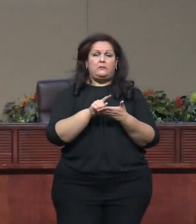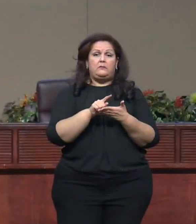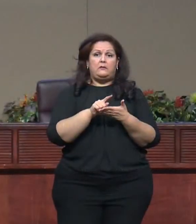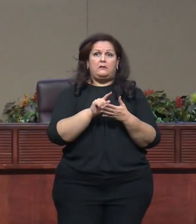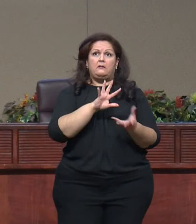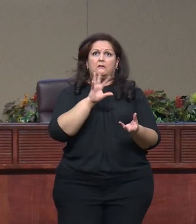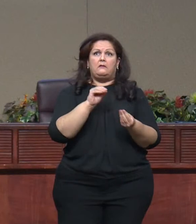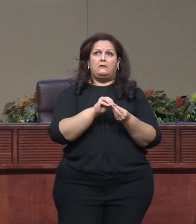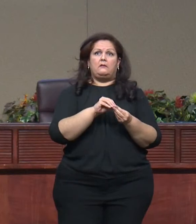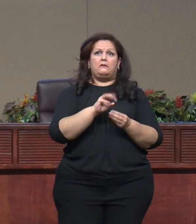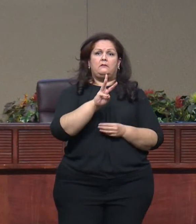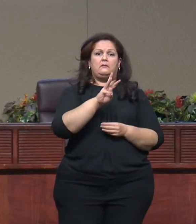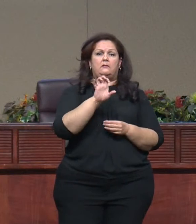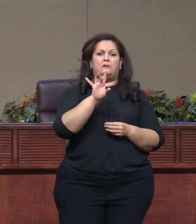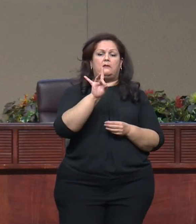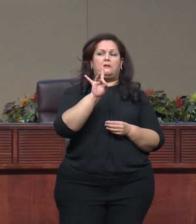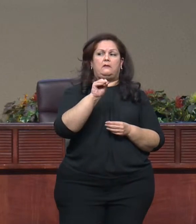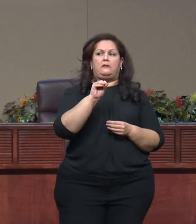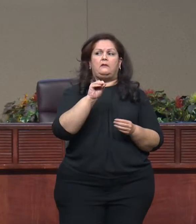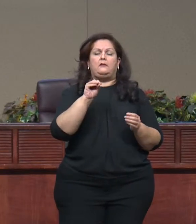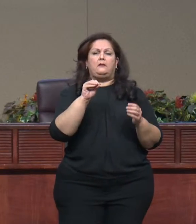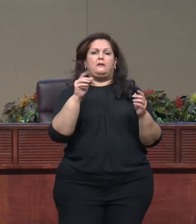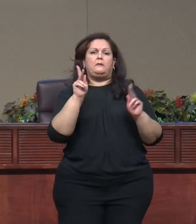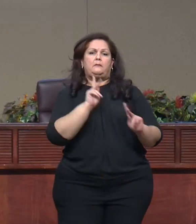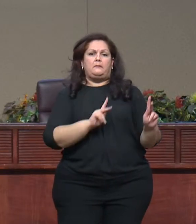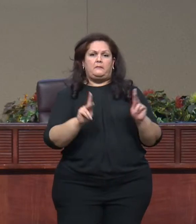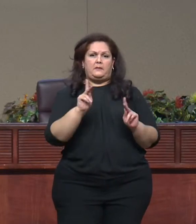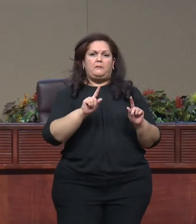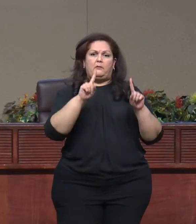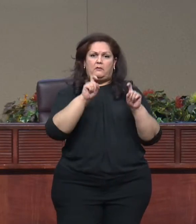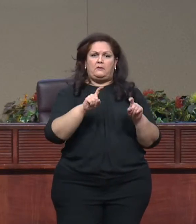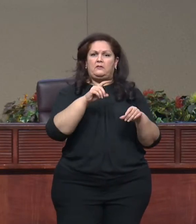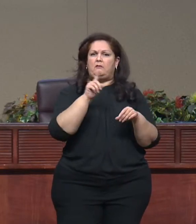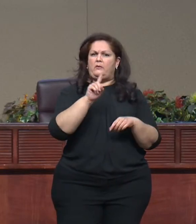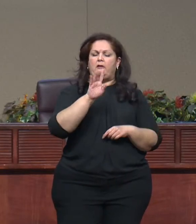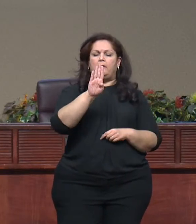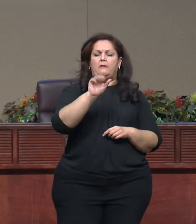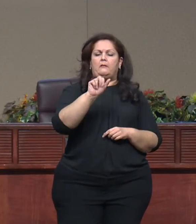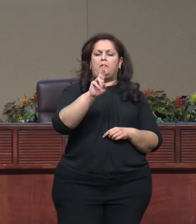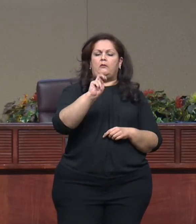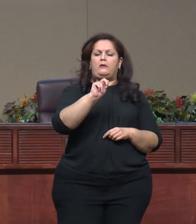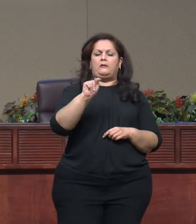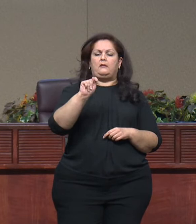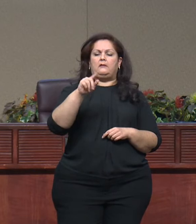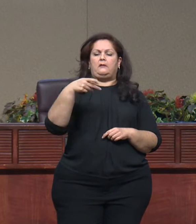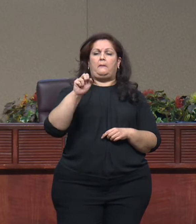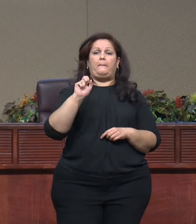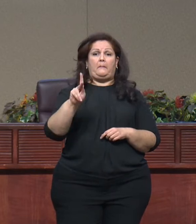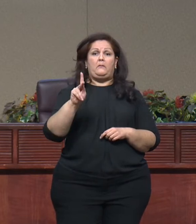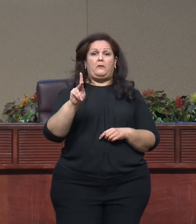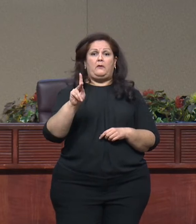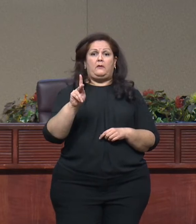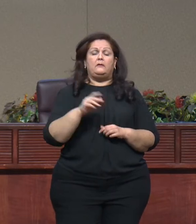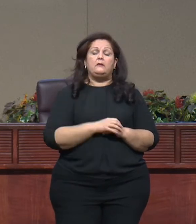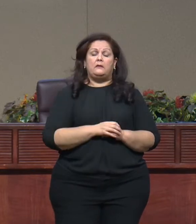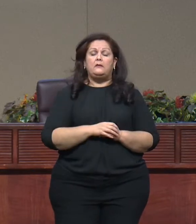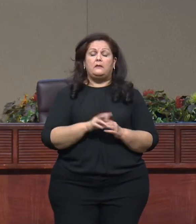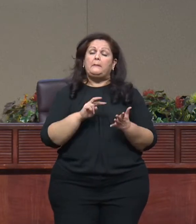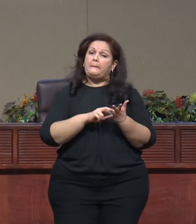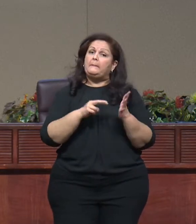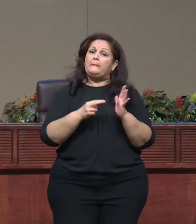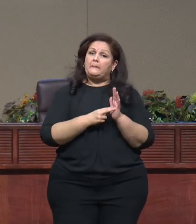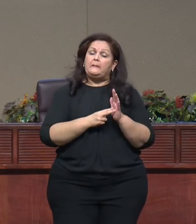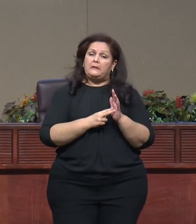total of 680 residents were tested at Barnett Park at that location. That really indicates that the demand